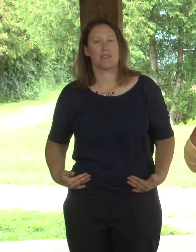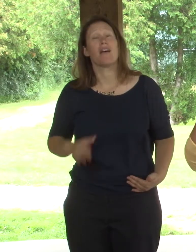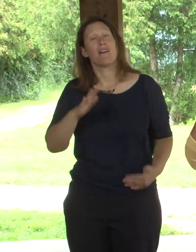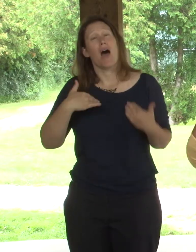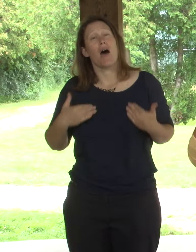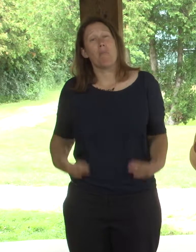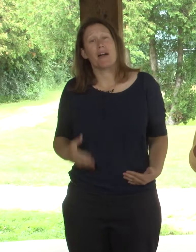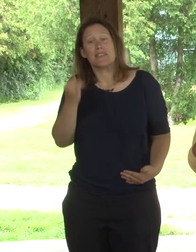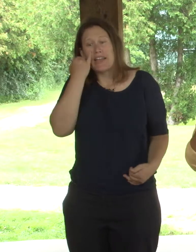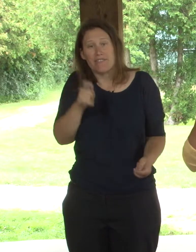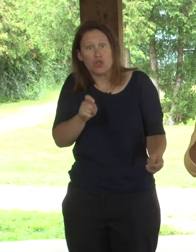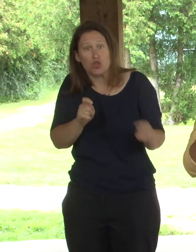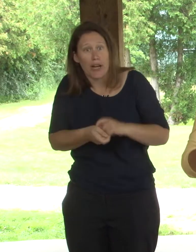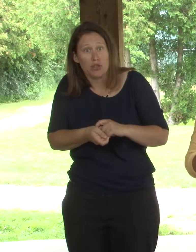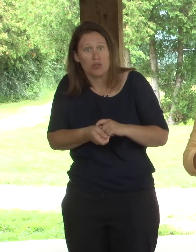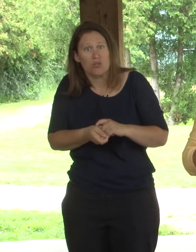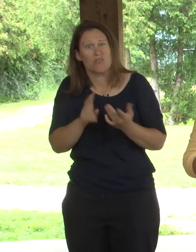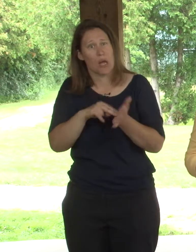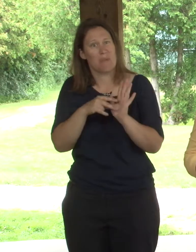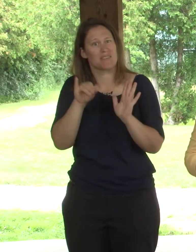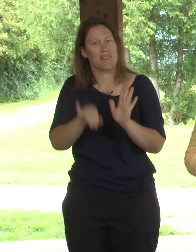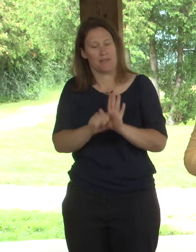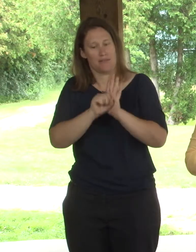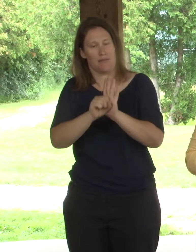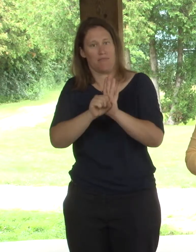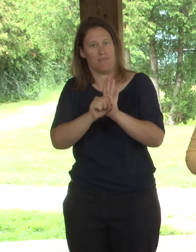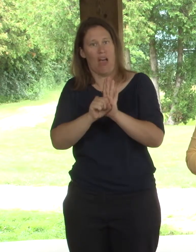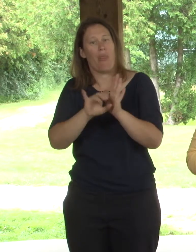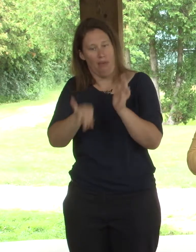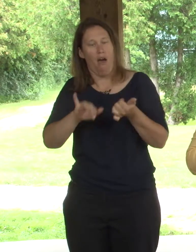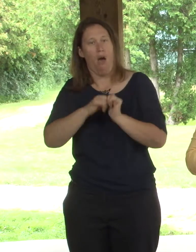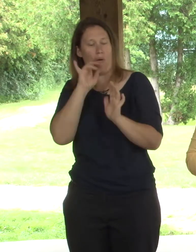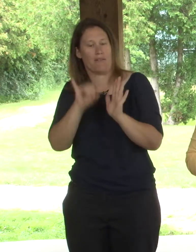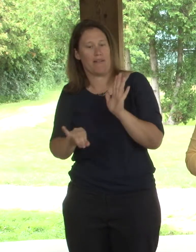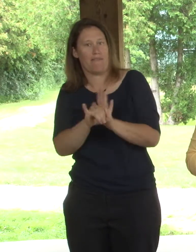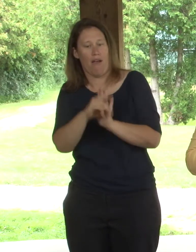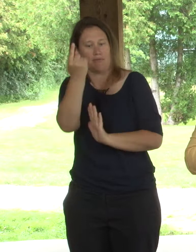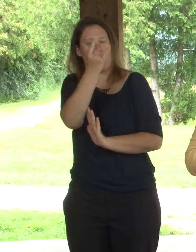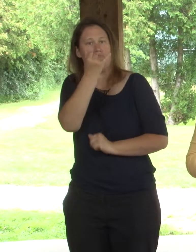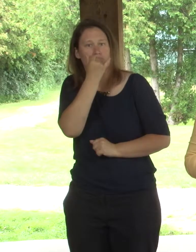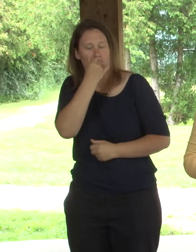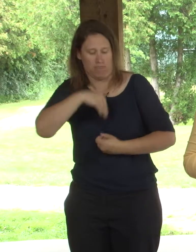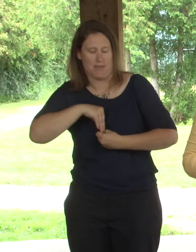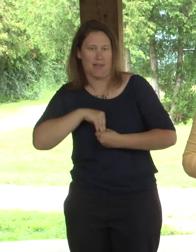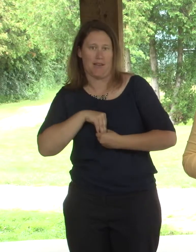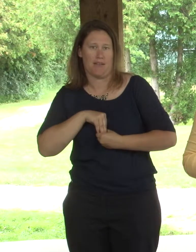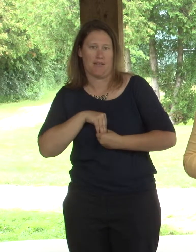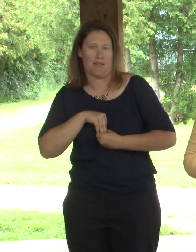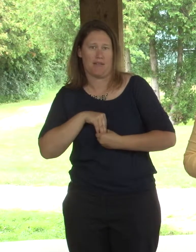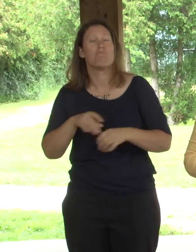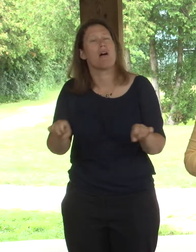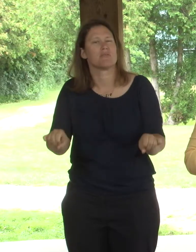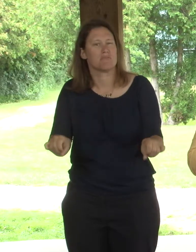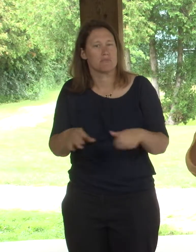are symptoms to say, things are changing, things may not be normal, there may be a condition, and there may be something that we need to